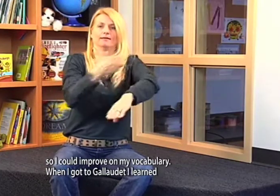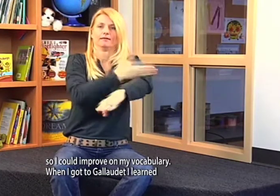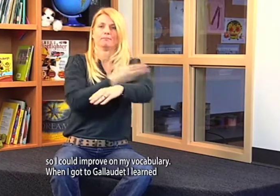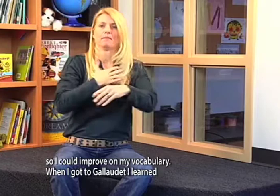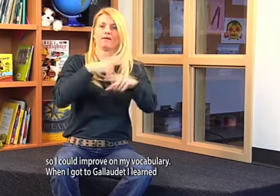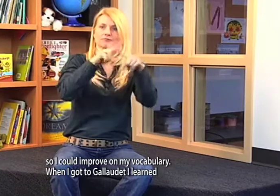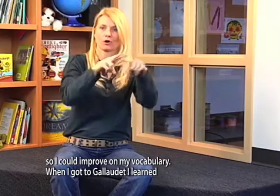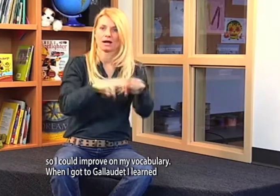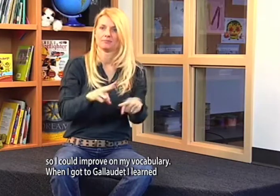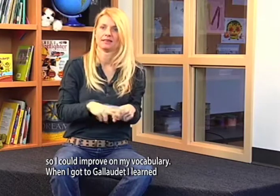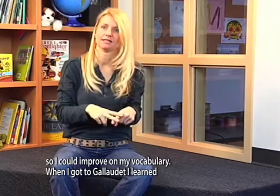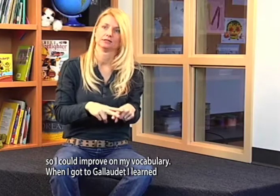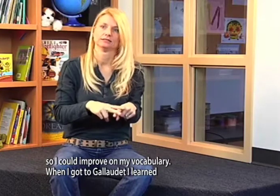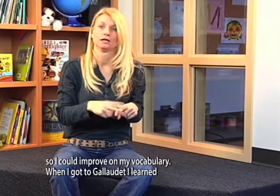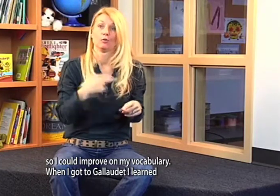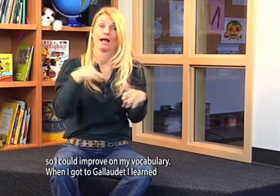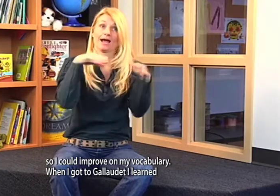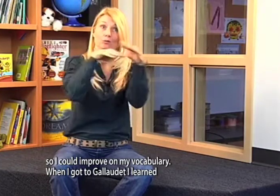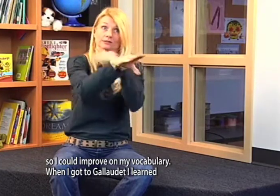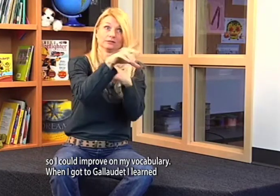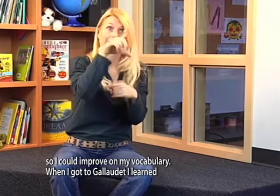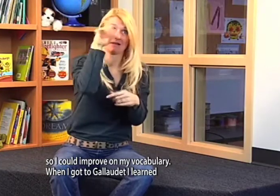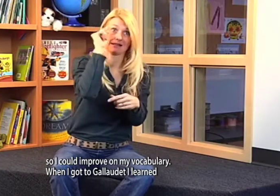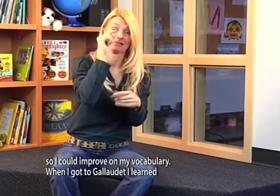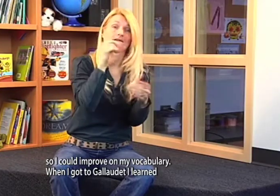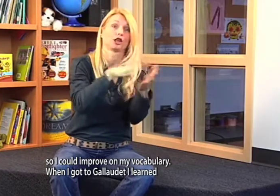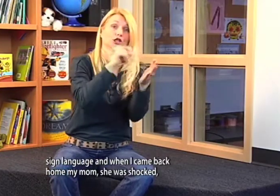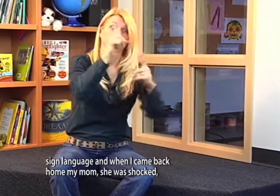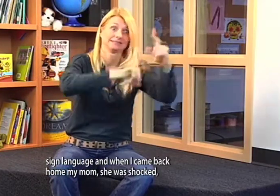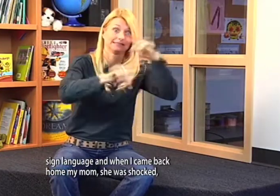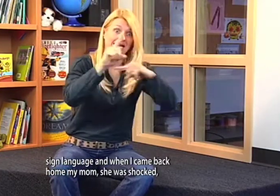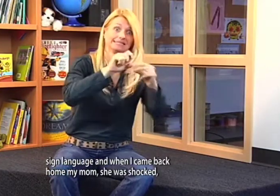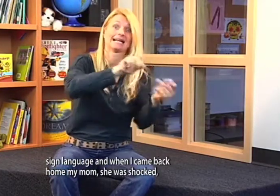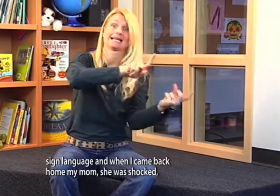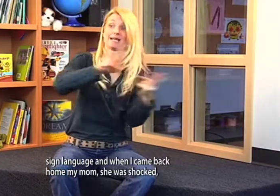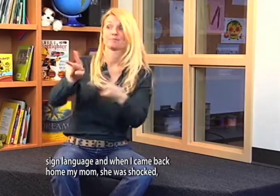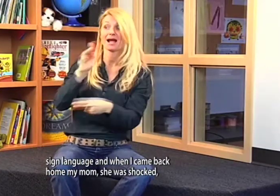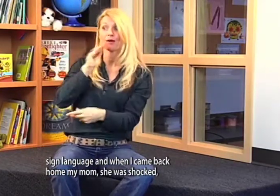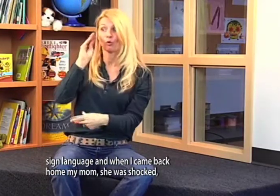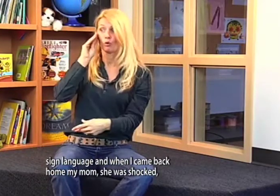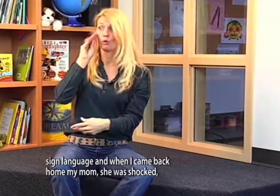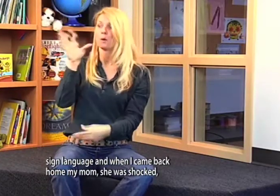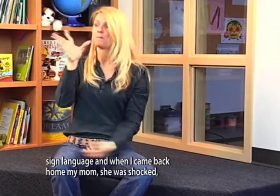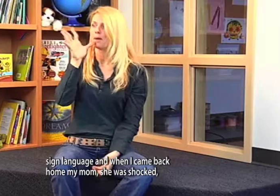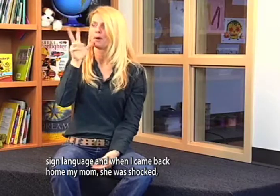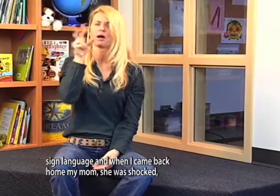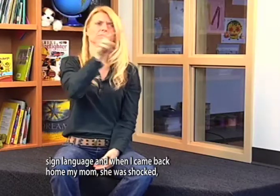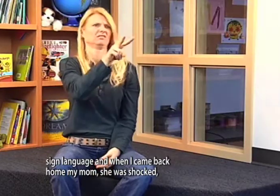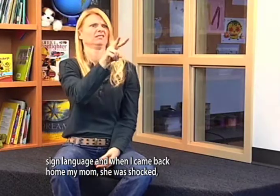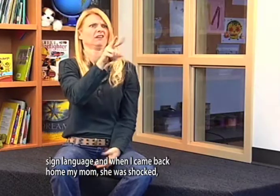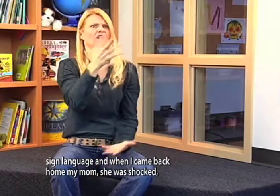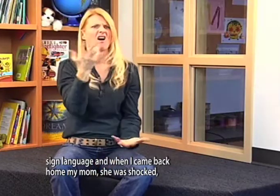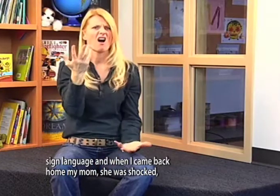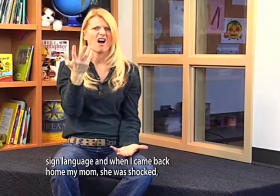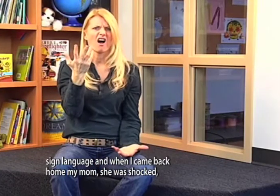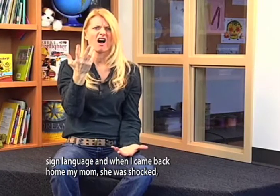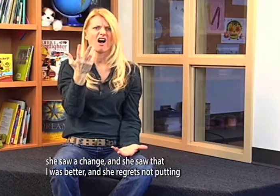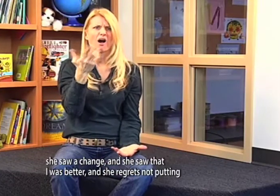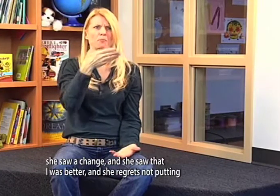I could improve upon my vocabulary. When I got to Gallaudet, I learned sign language, and when I came back home, my mom, she was shocked.